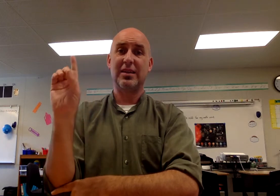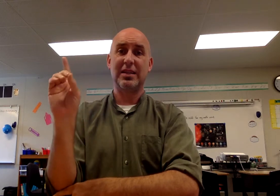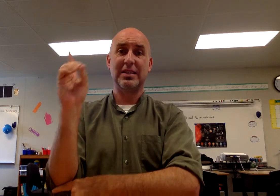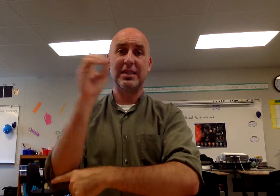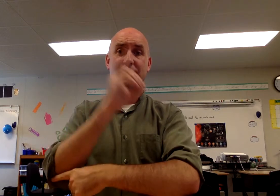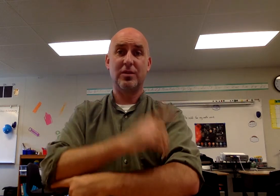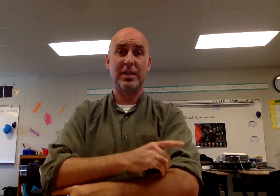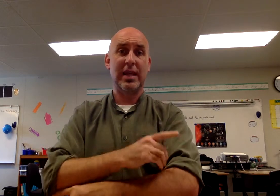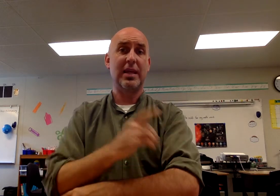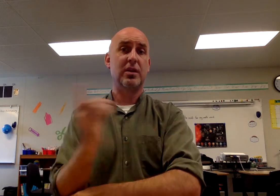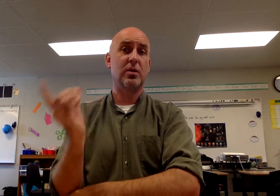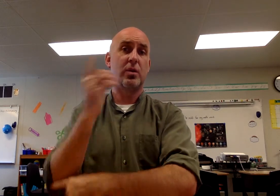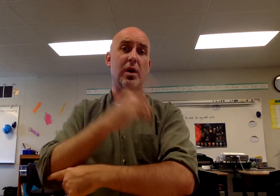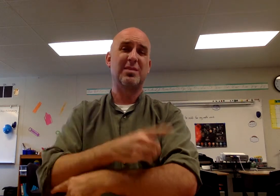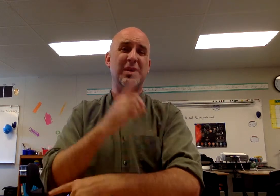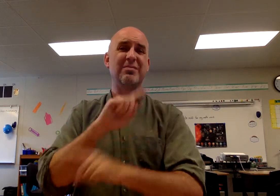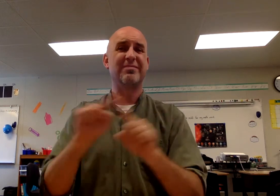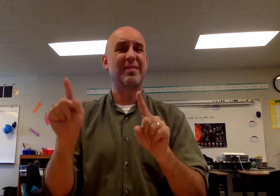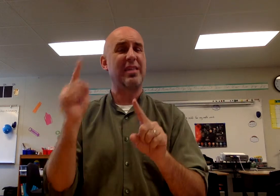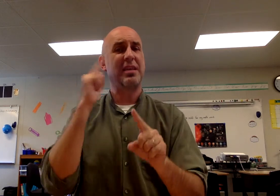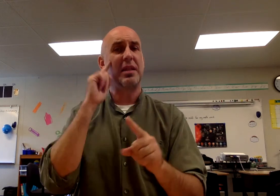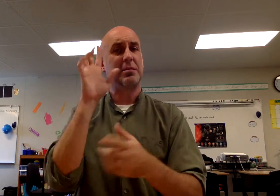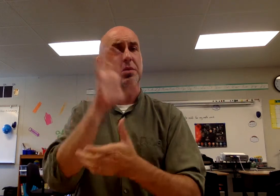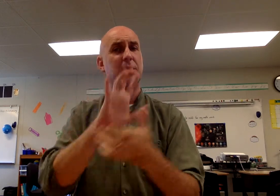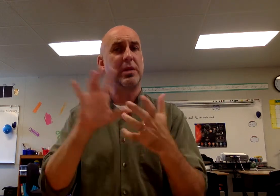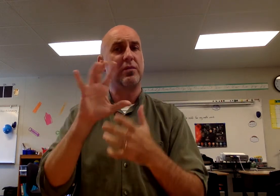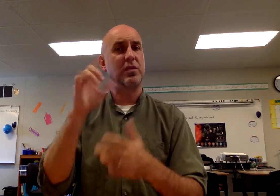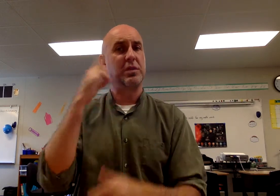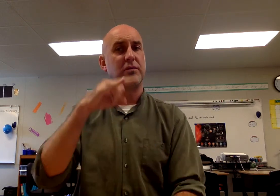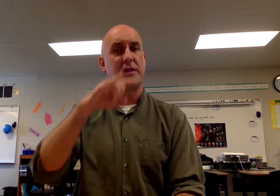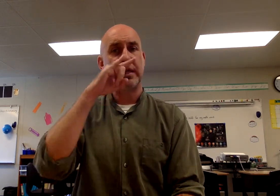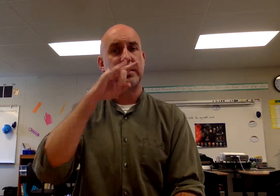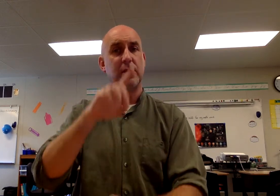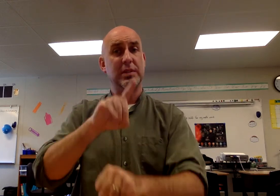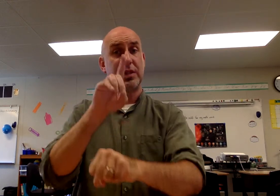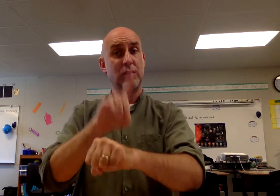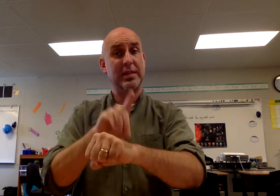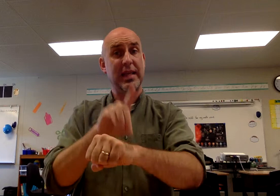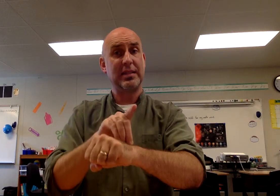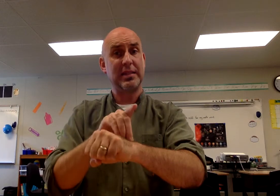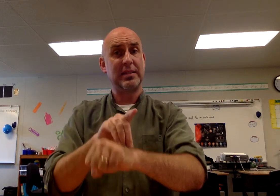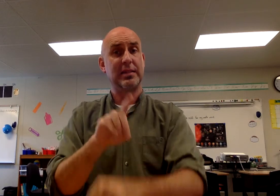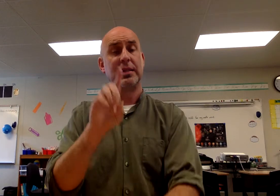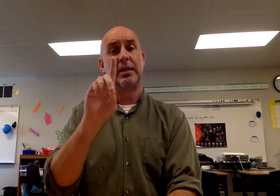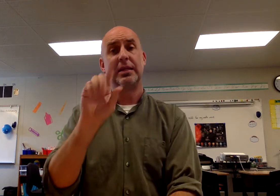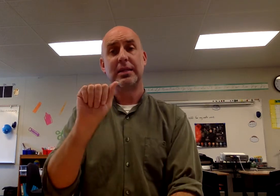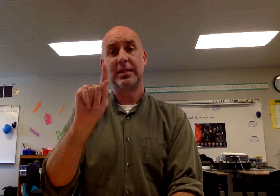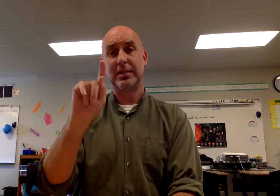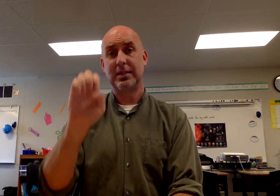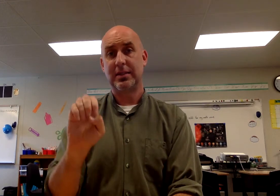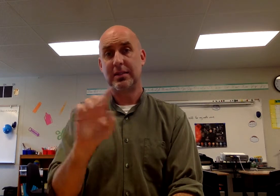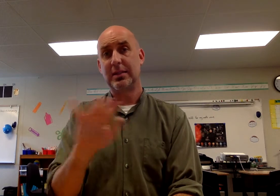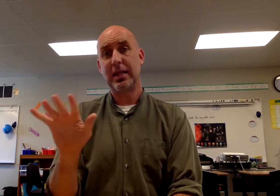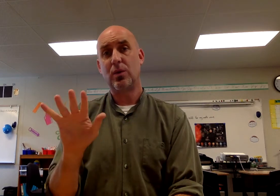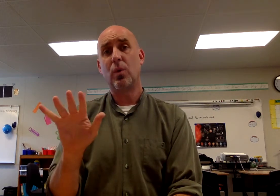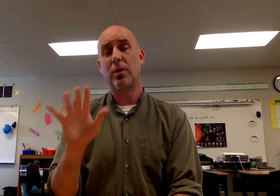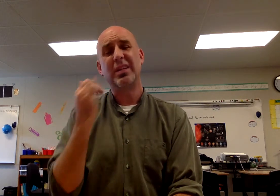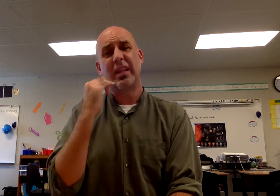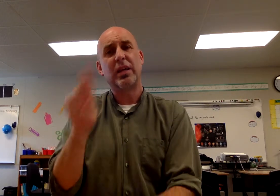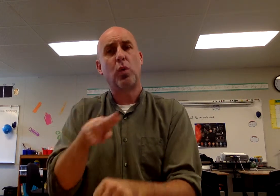D for day and go across, but I think that's probably confusing for the kids. I would stick with date. Date, or in like